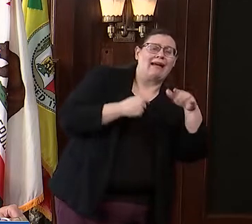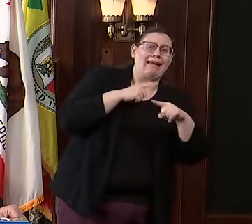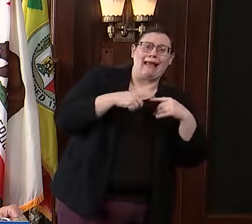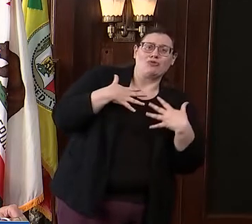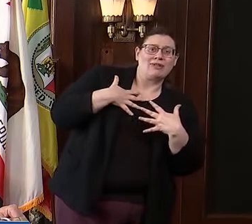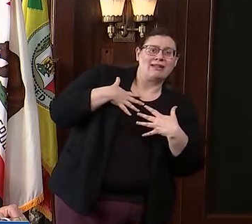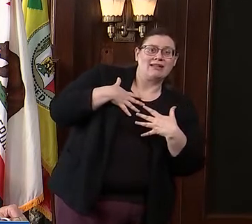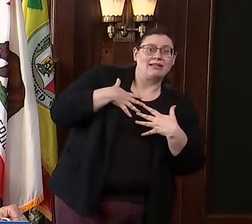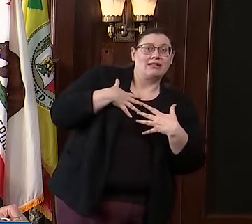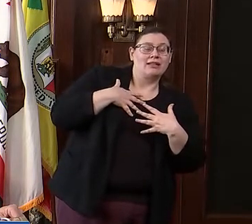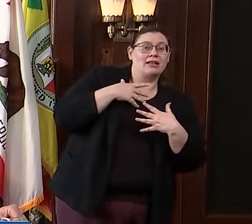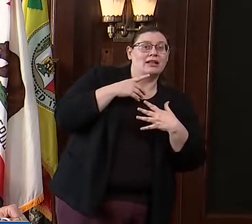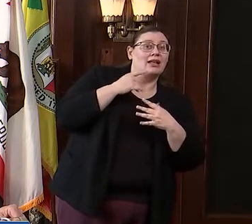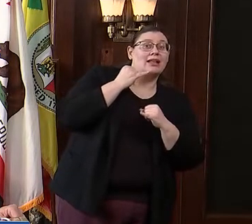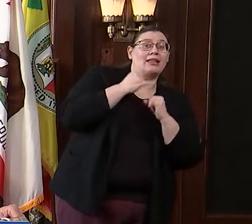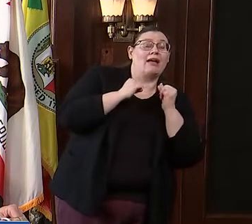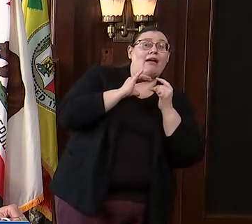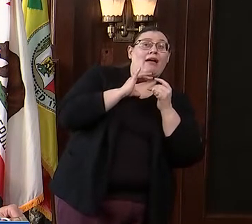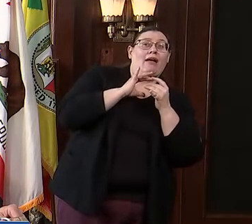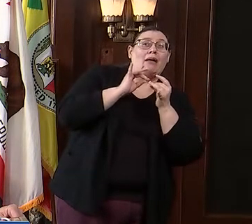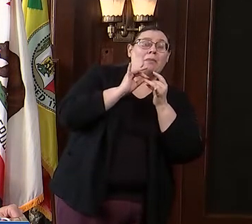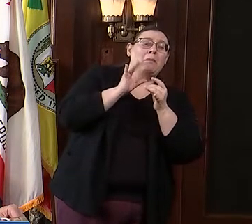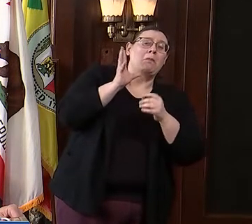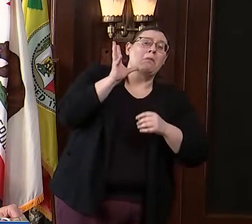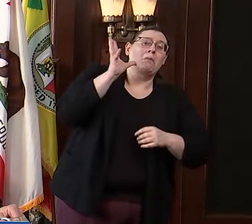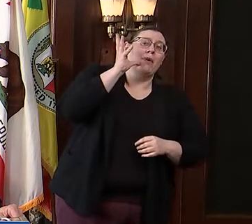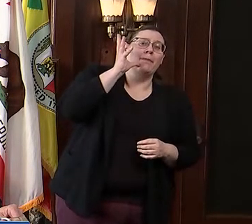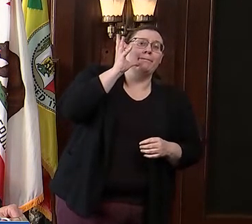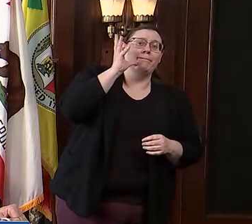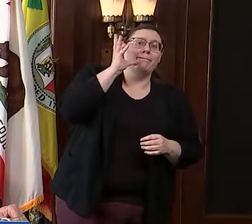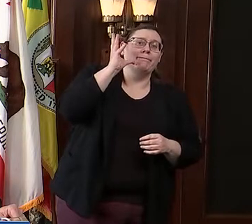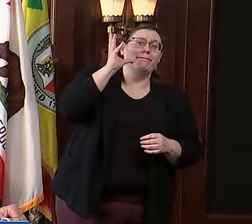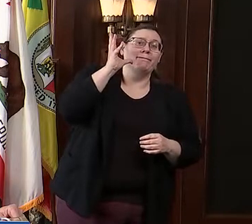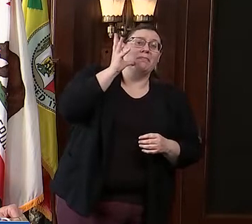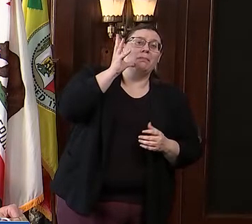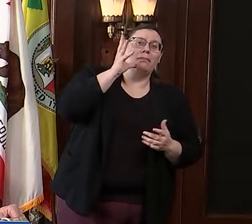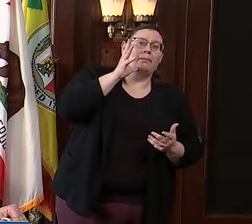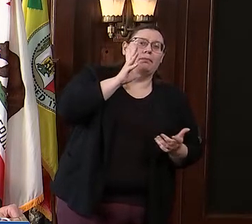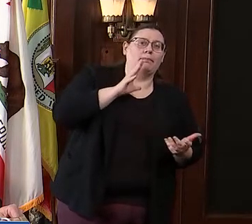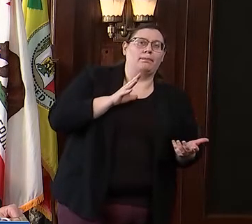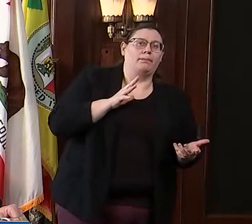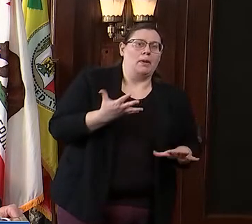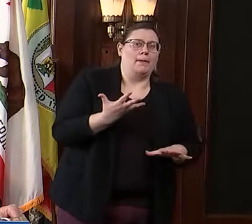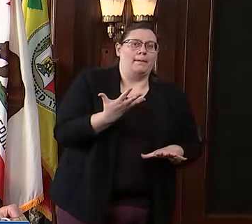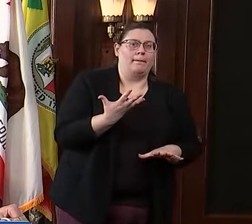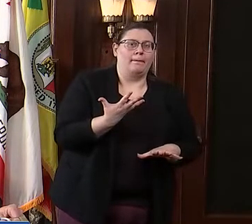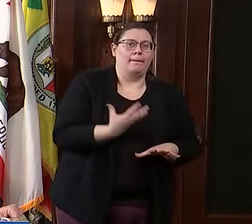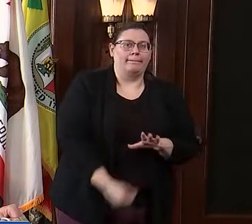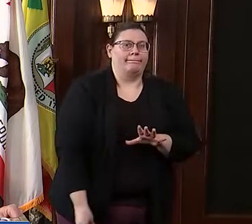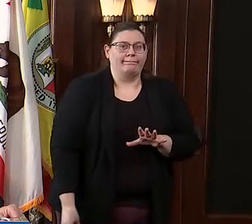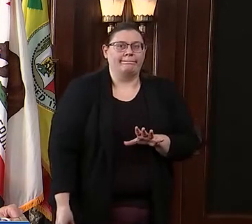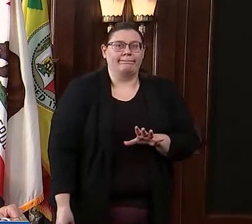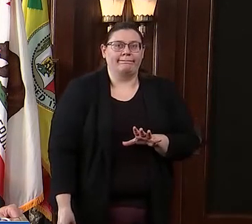And in his last breaths, he called out for his mama. And now he is gone.